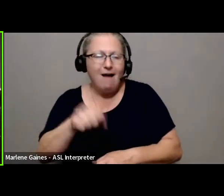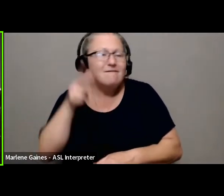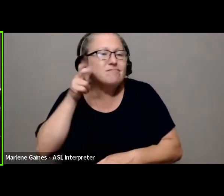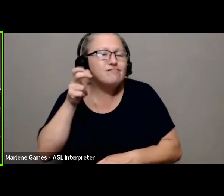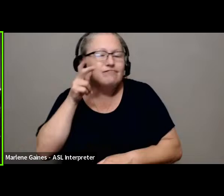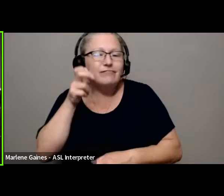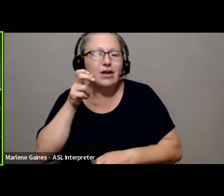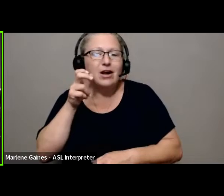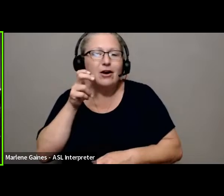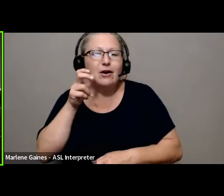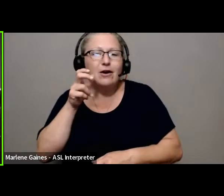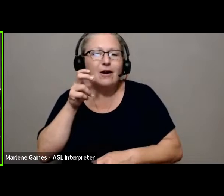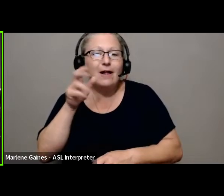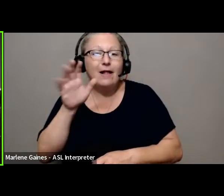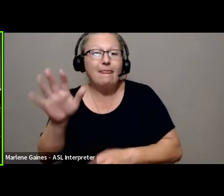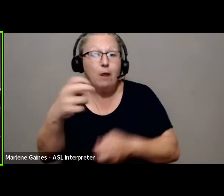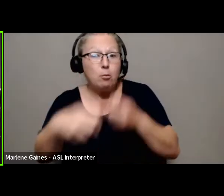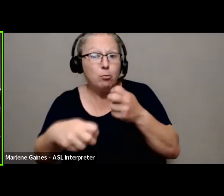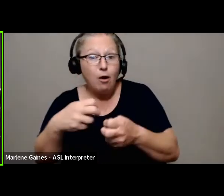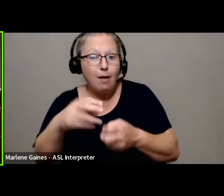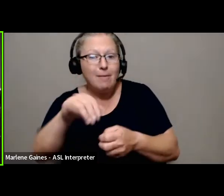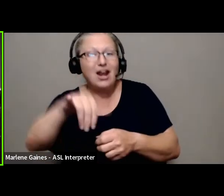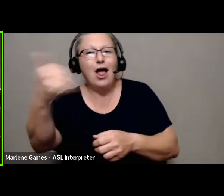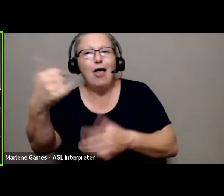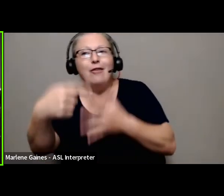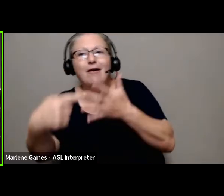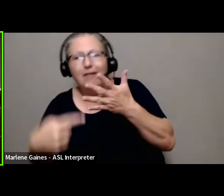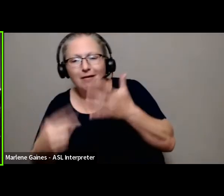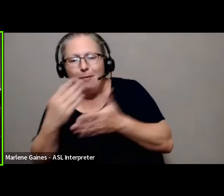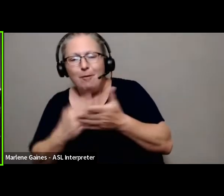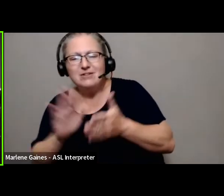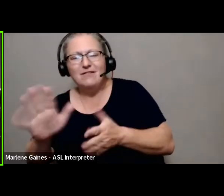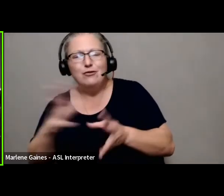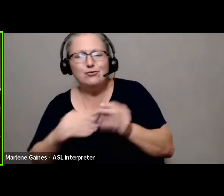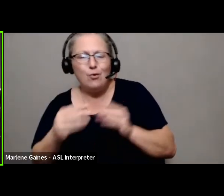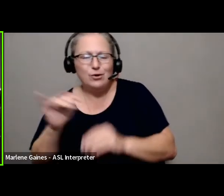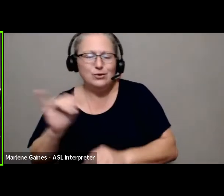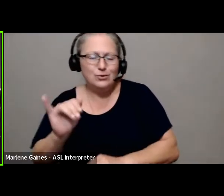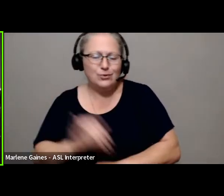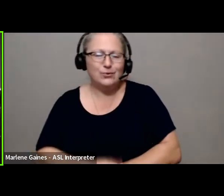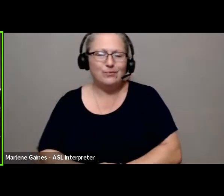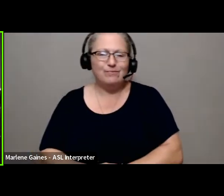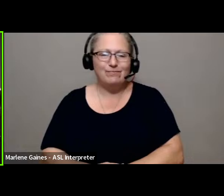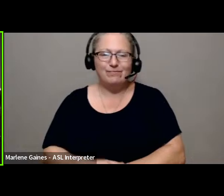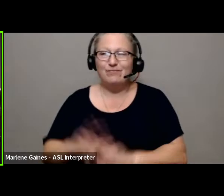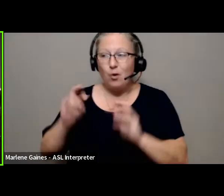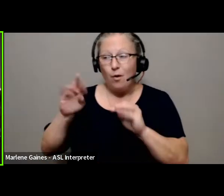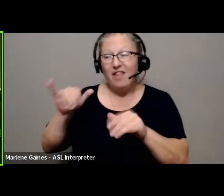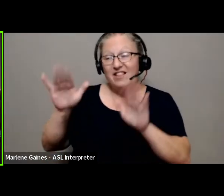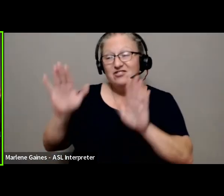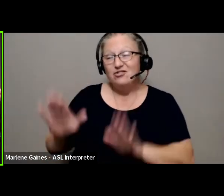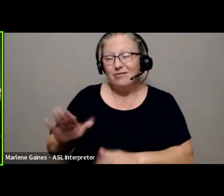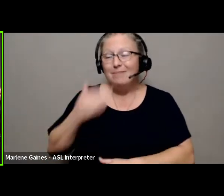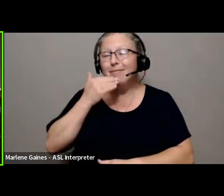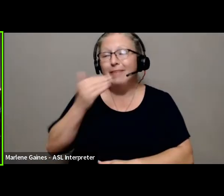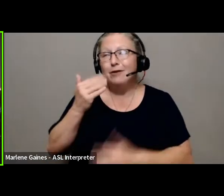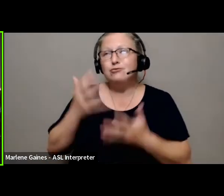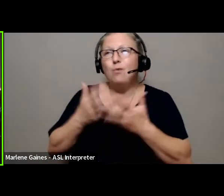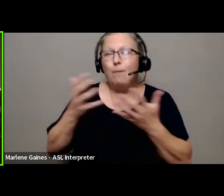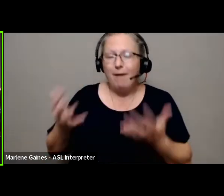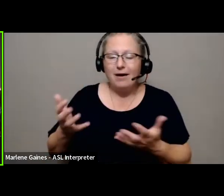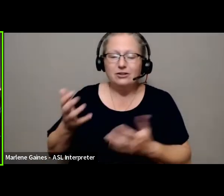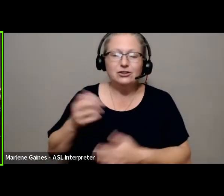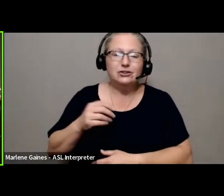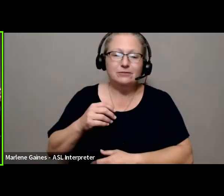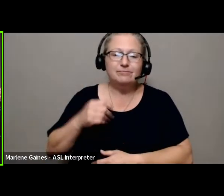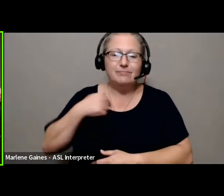hear the problem and then all the other parts of their story too. Wow, this is great. Thank you so much.